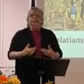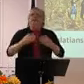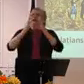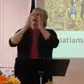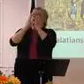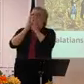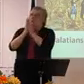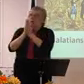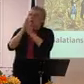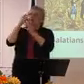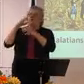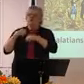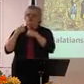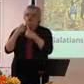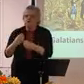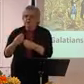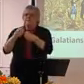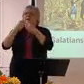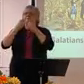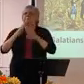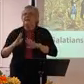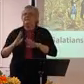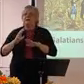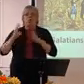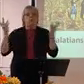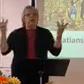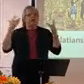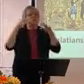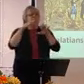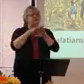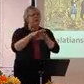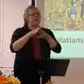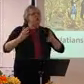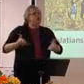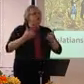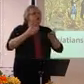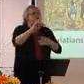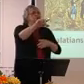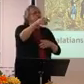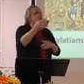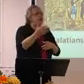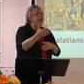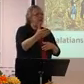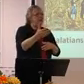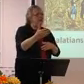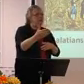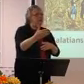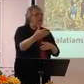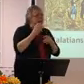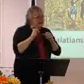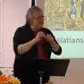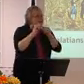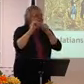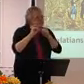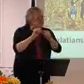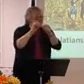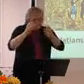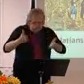Lord for extra strength and blessing. We gather together to encourage one another and to keep